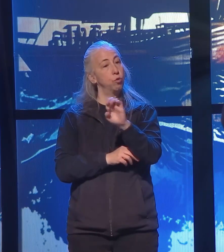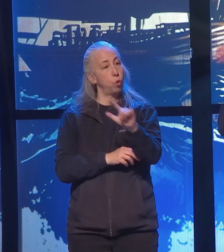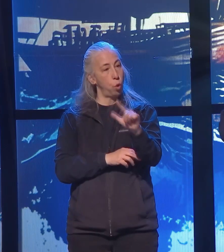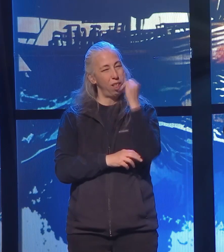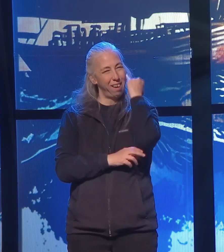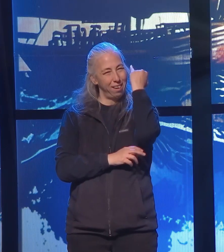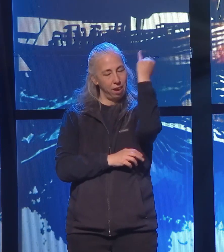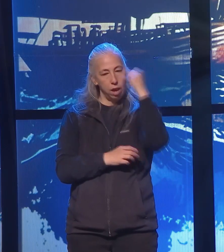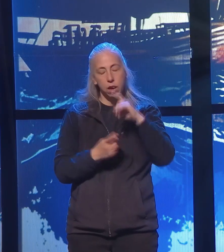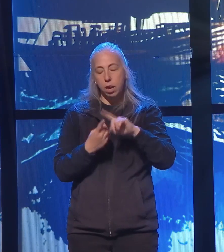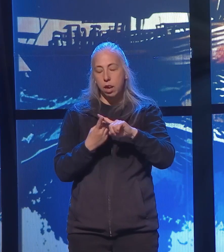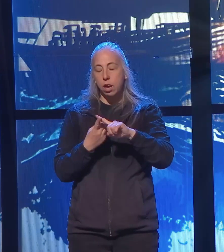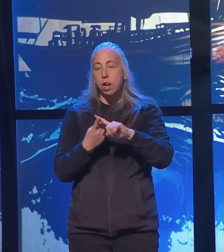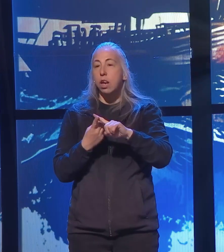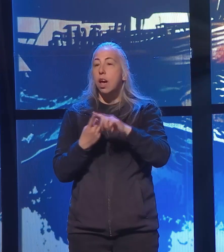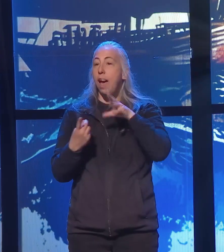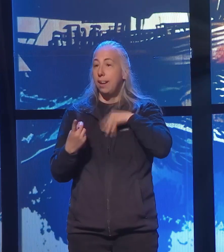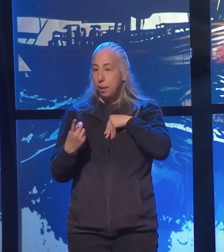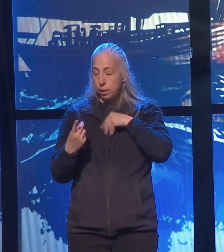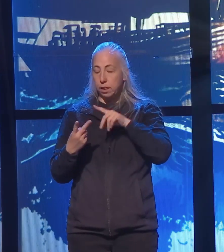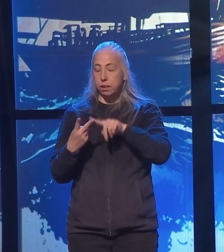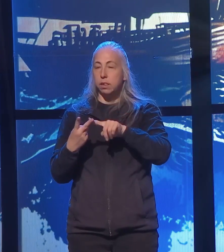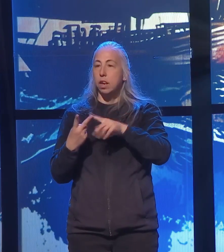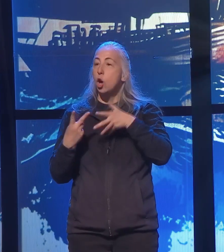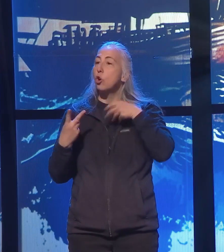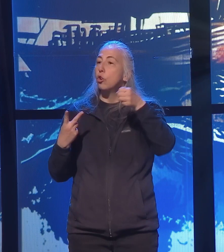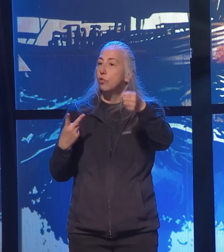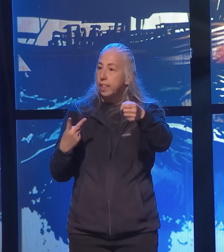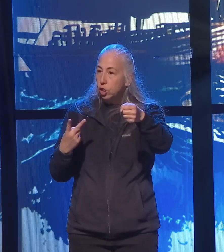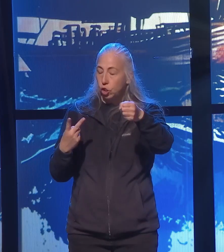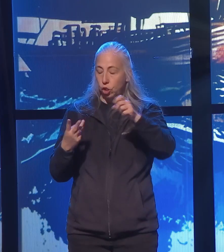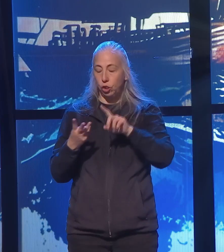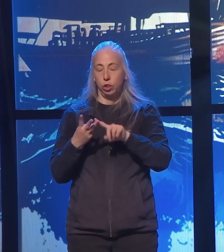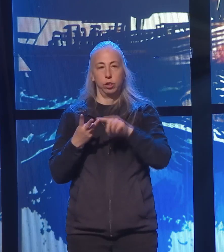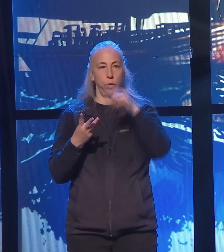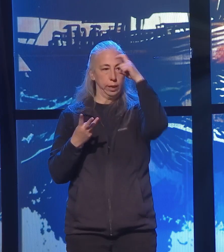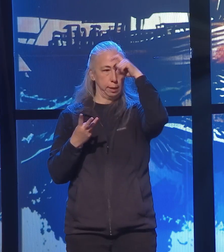right? Acceptance, courage, and wisdom.